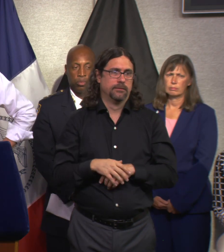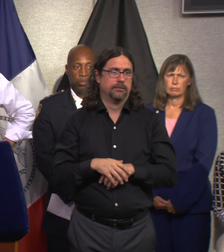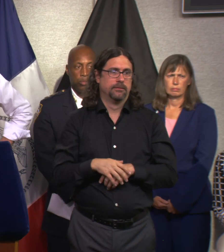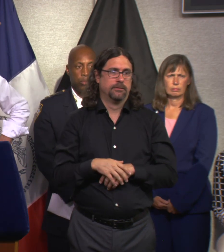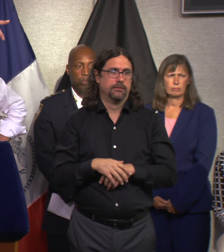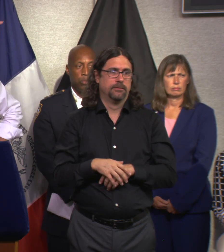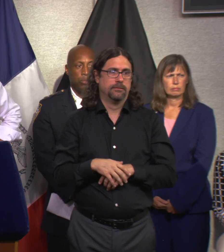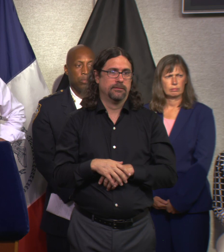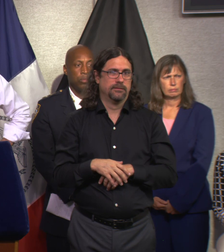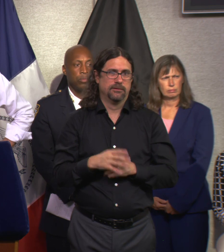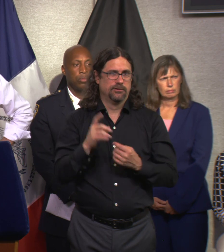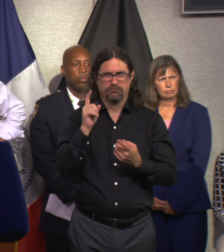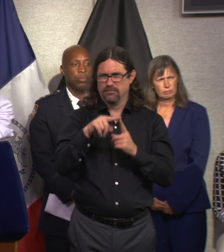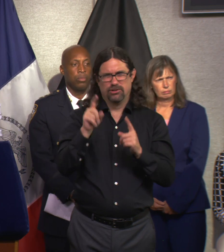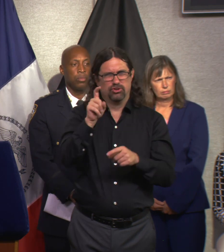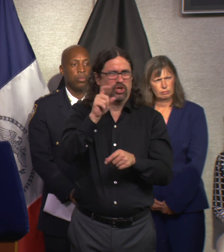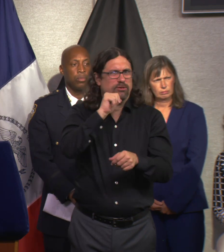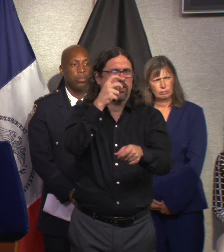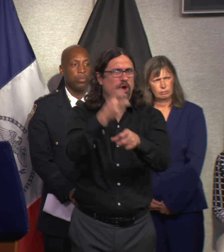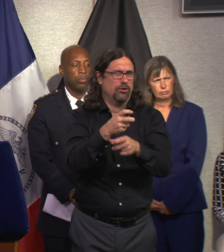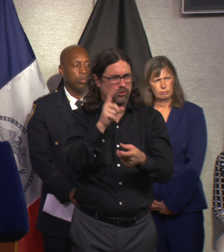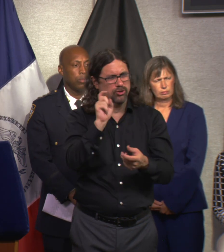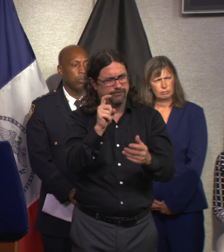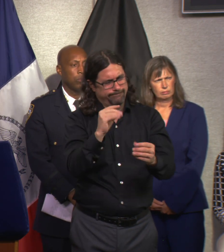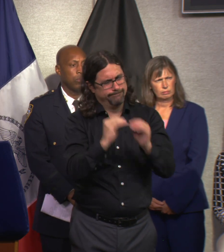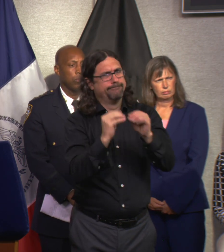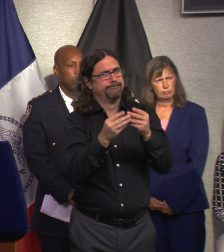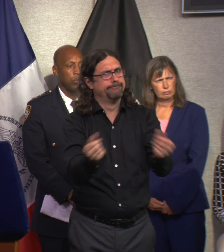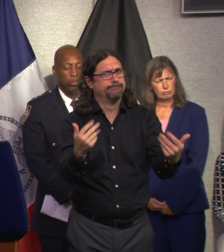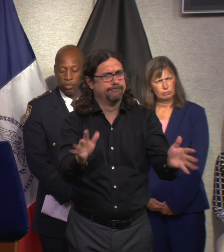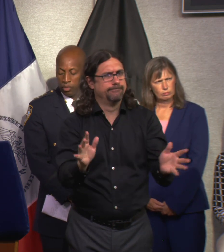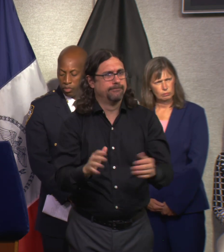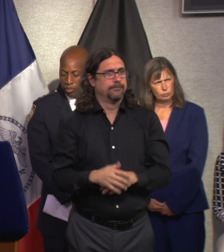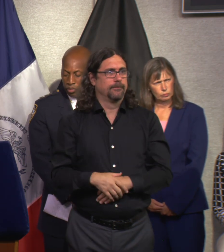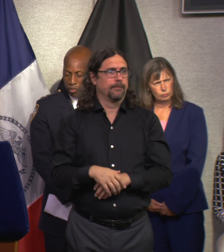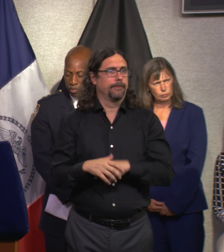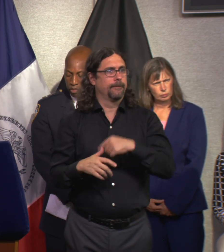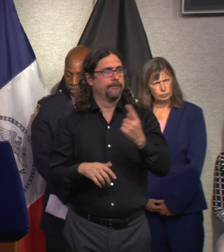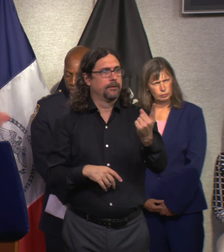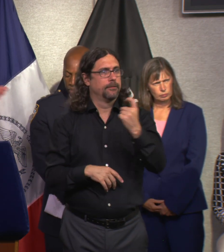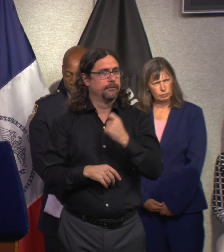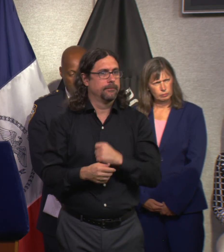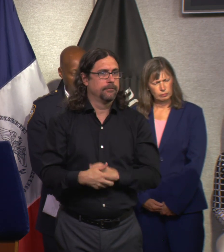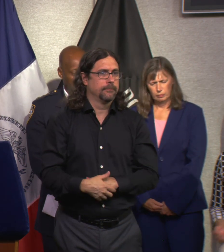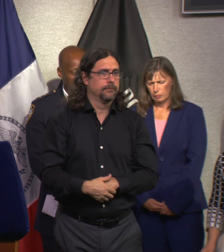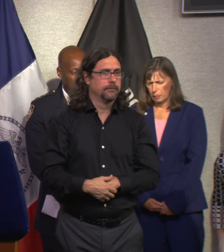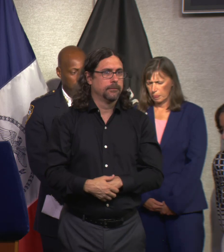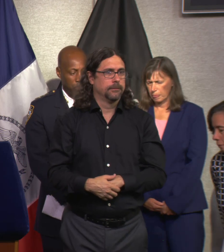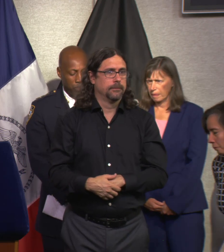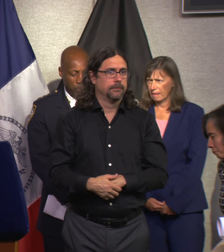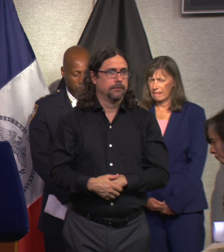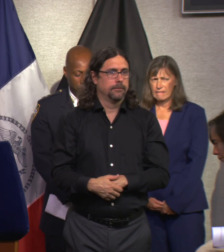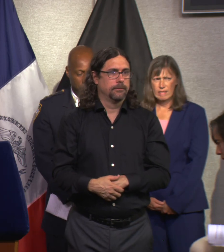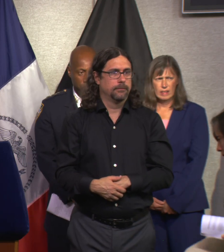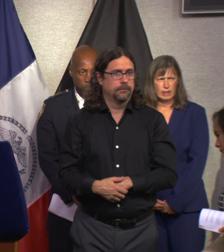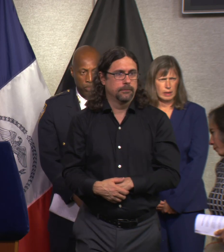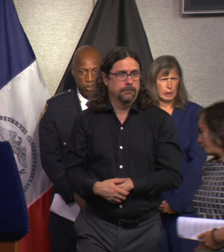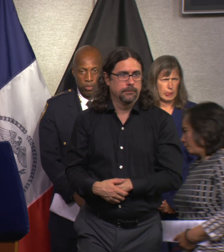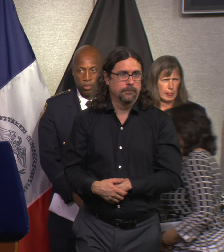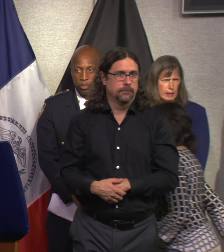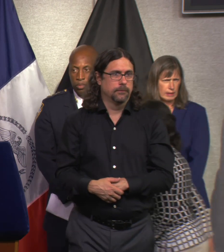Anything else related? Yes, please. I have a health question. Yes. Real quick. You said something about tepid water over Let's get the health showers. commissioner to. What's